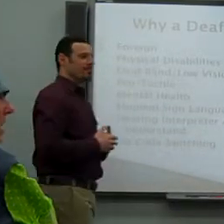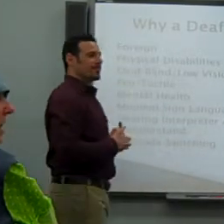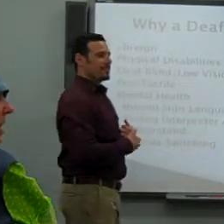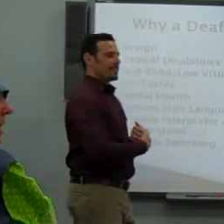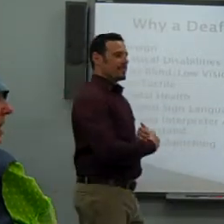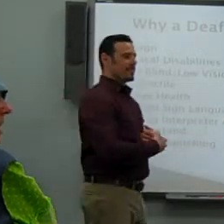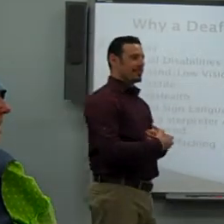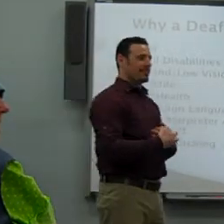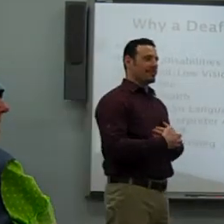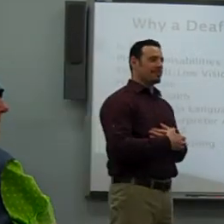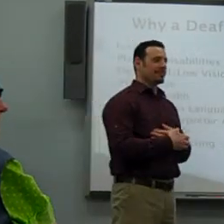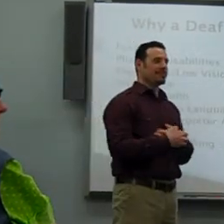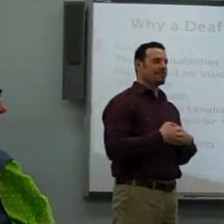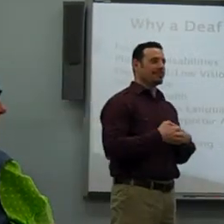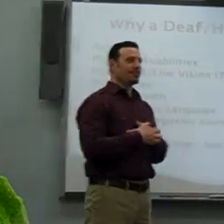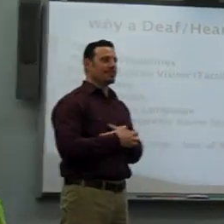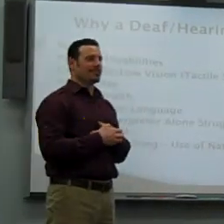Did you have something to say?